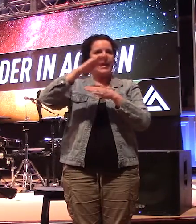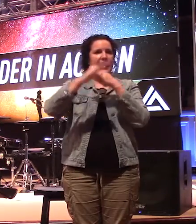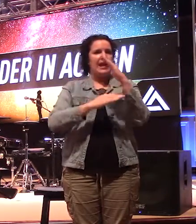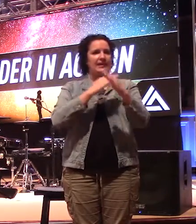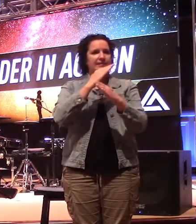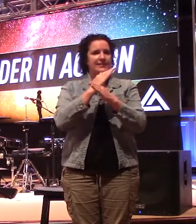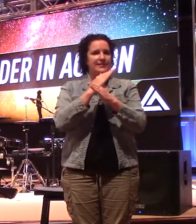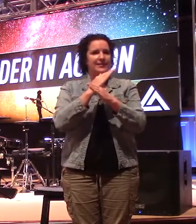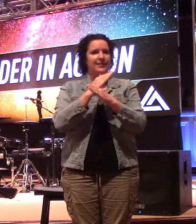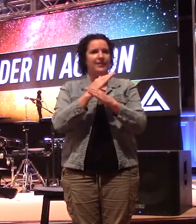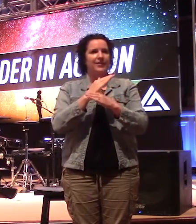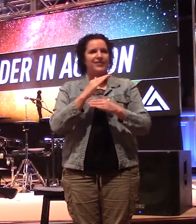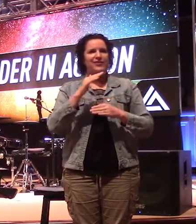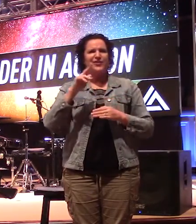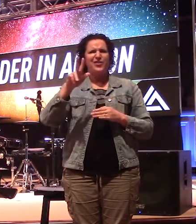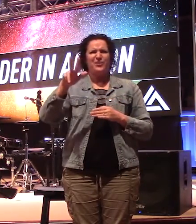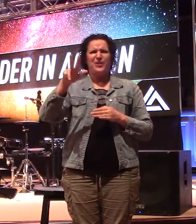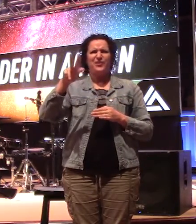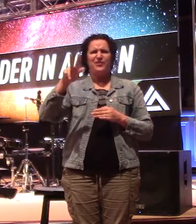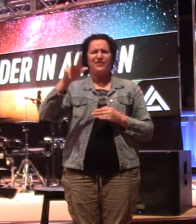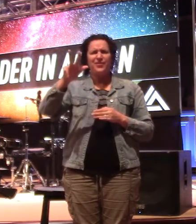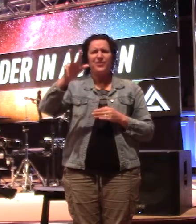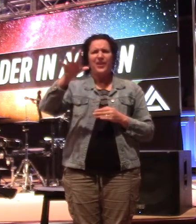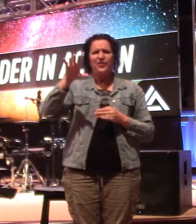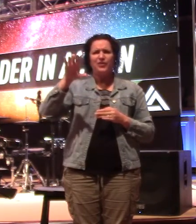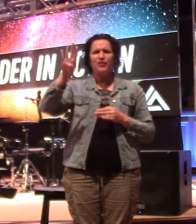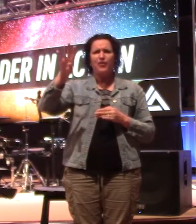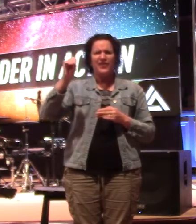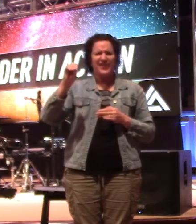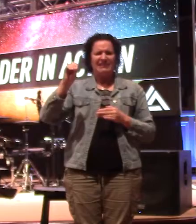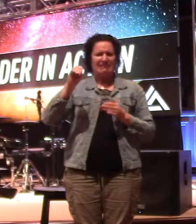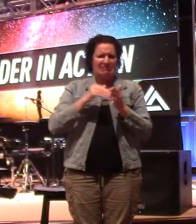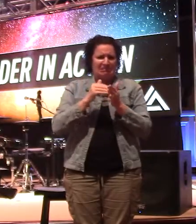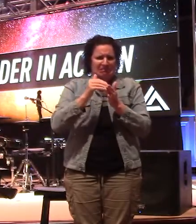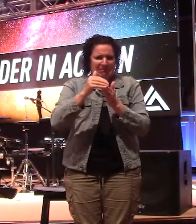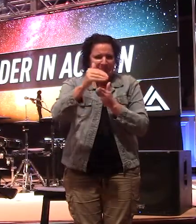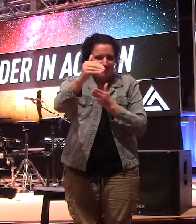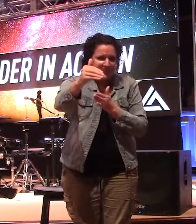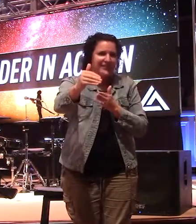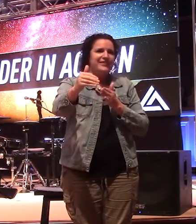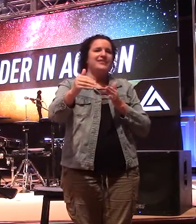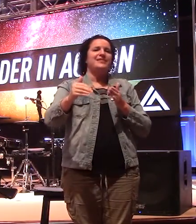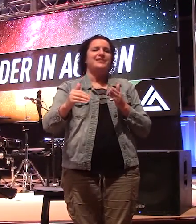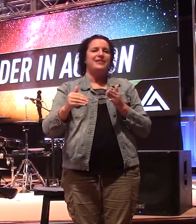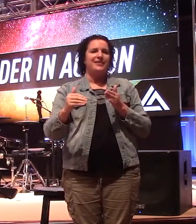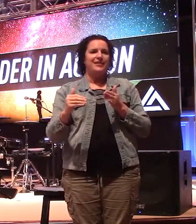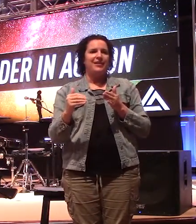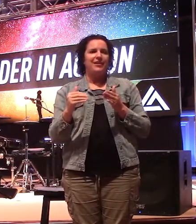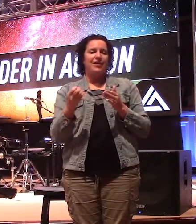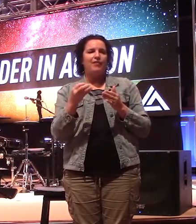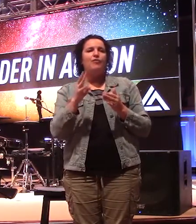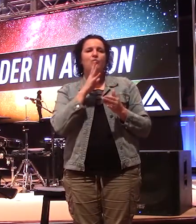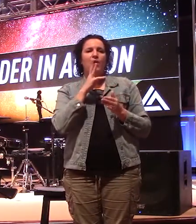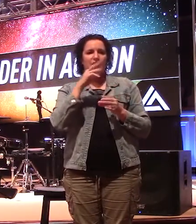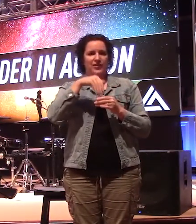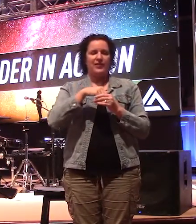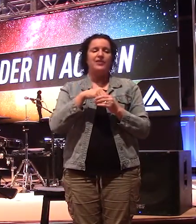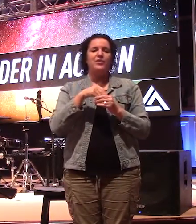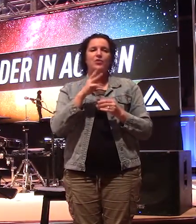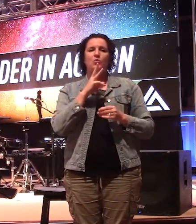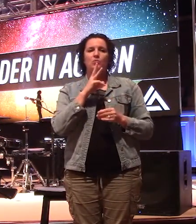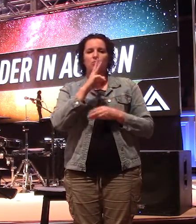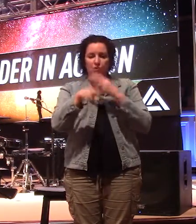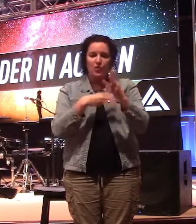are 340 quintillion gallons. 3 zeros is a thousand, 3 more is a million, 3 more is a billion, 3 more is a trillion, 3 more is a quadrillion,